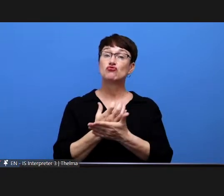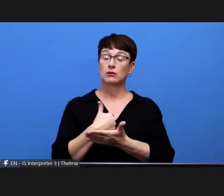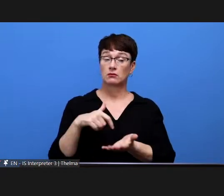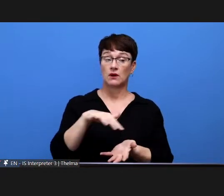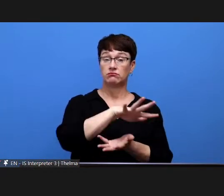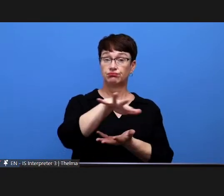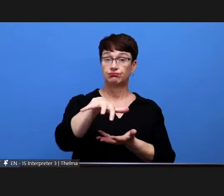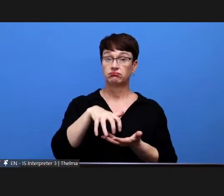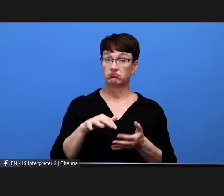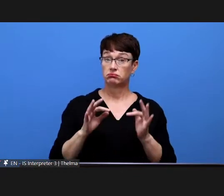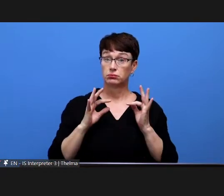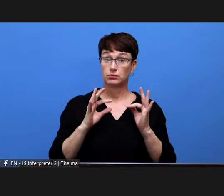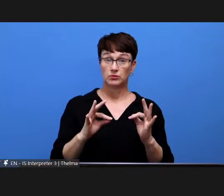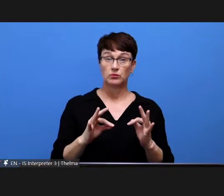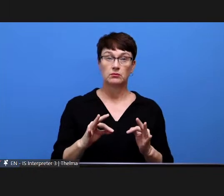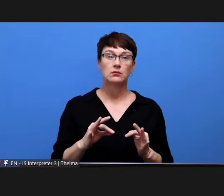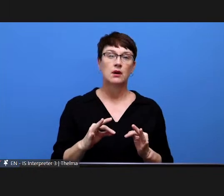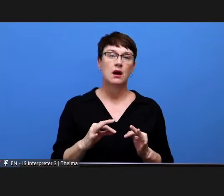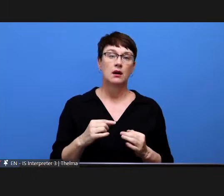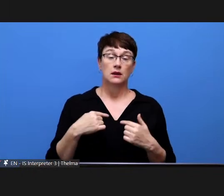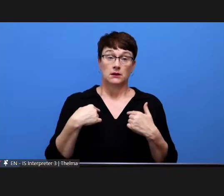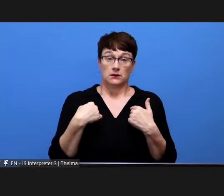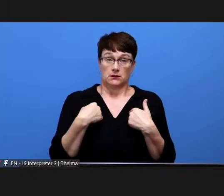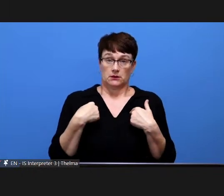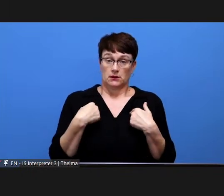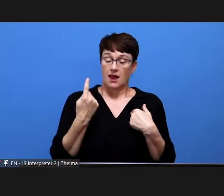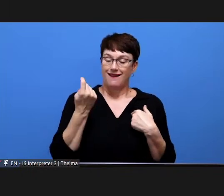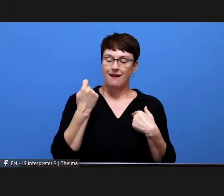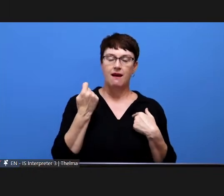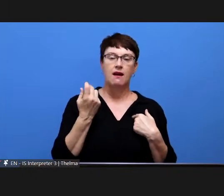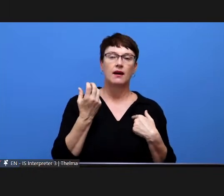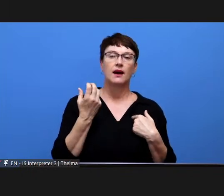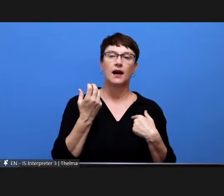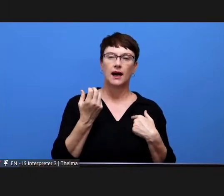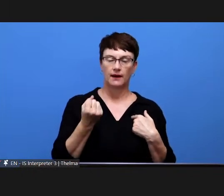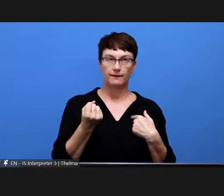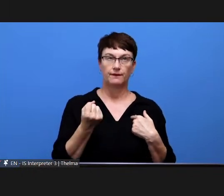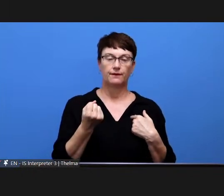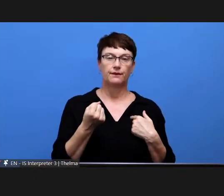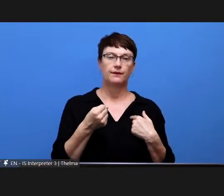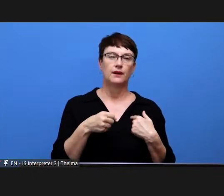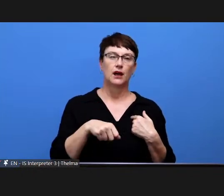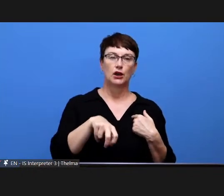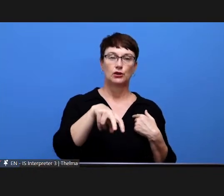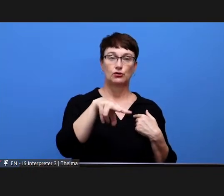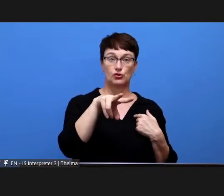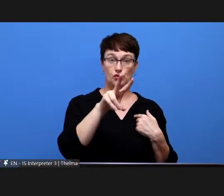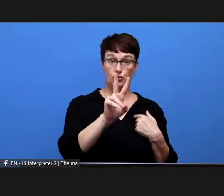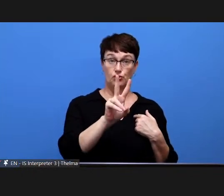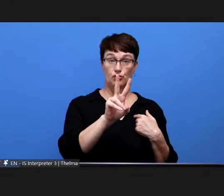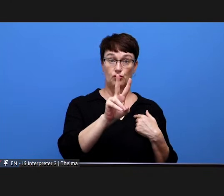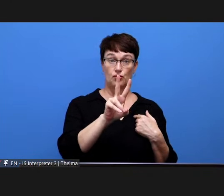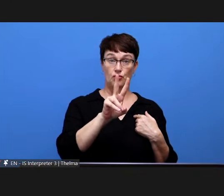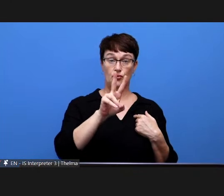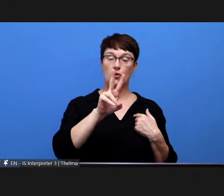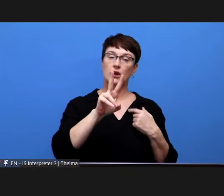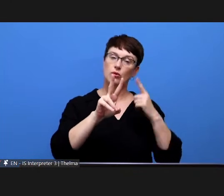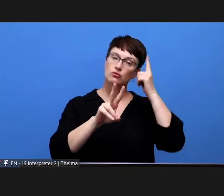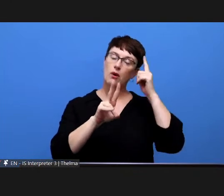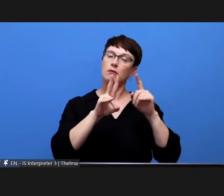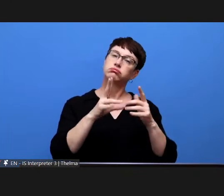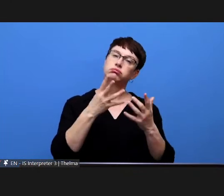around 136 indicators from the 232 indicators of SDGs, which is a big